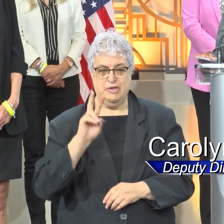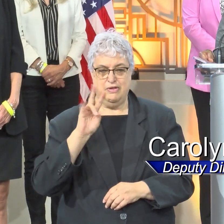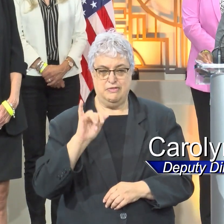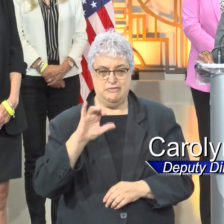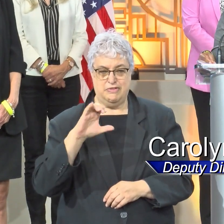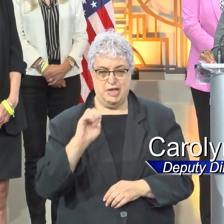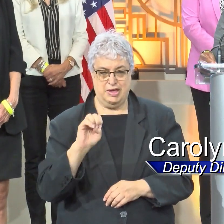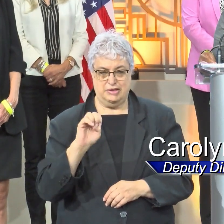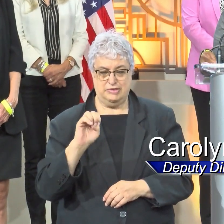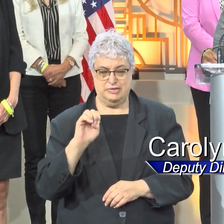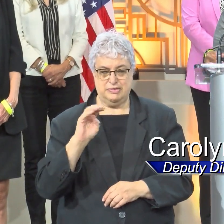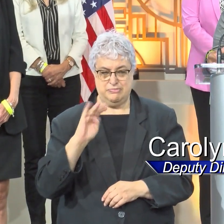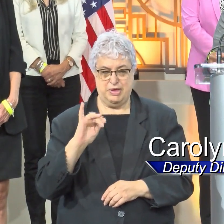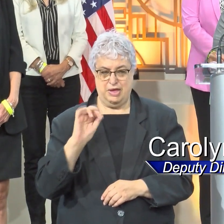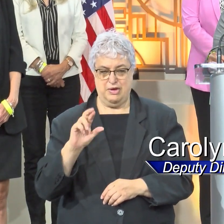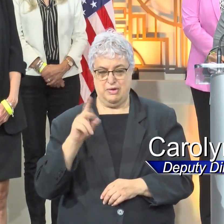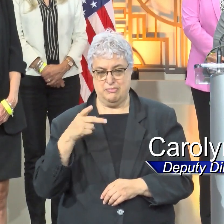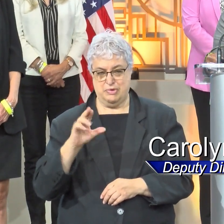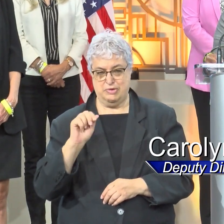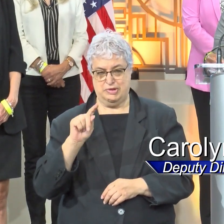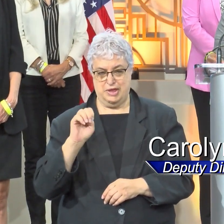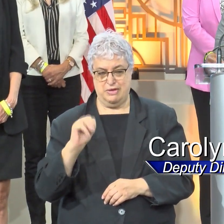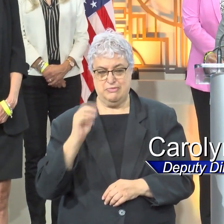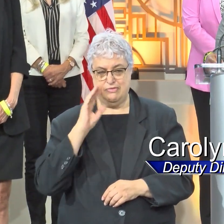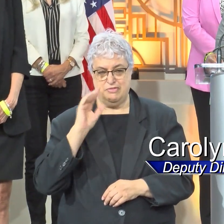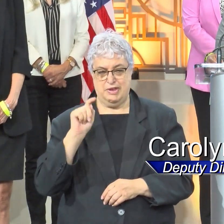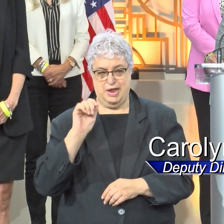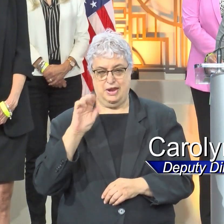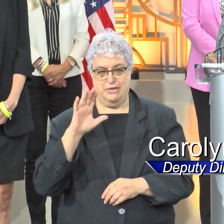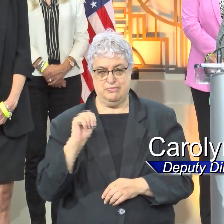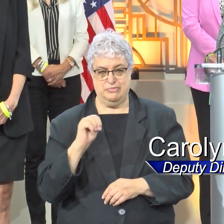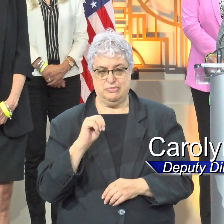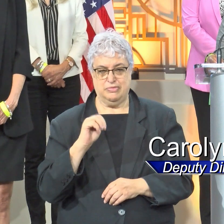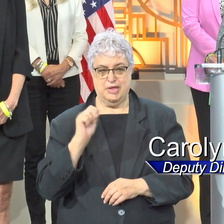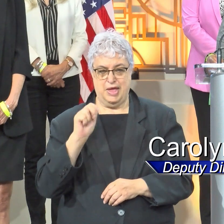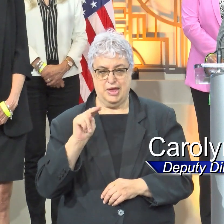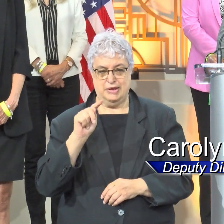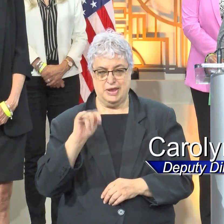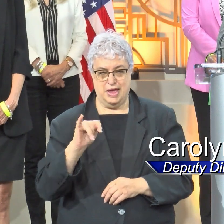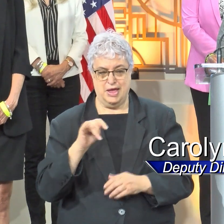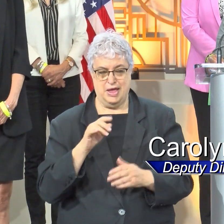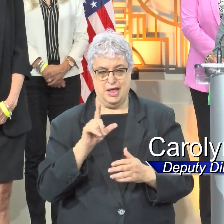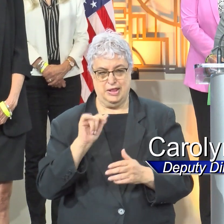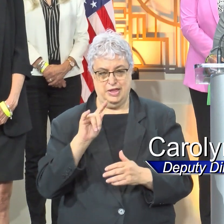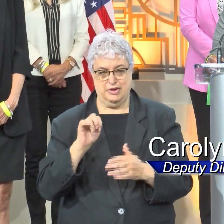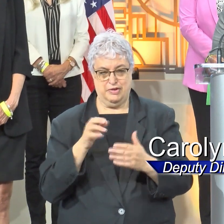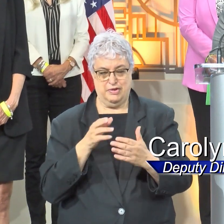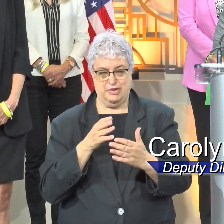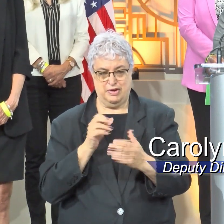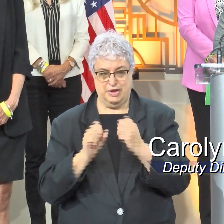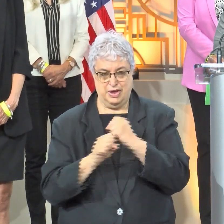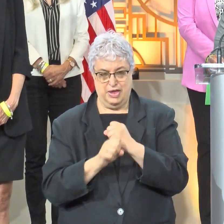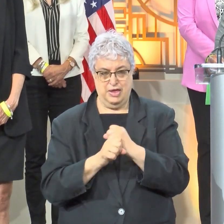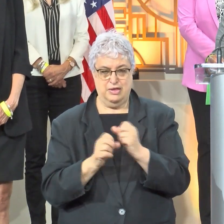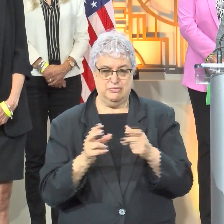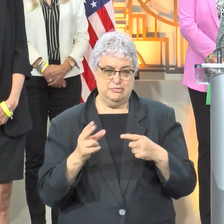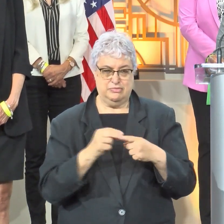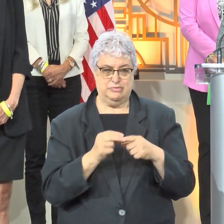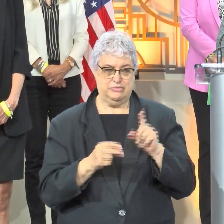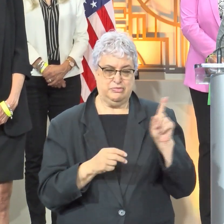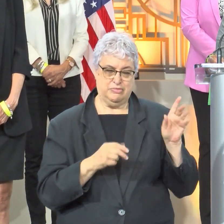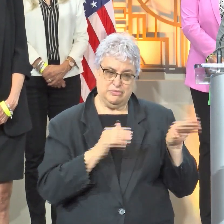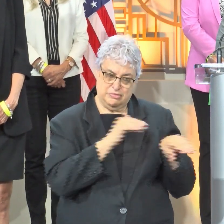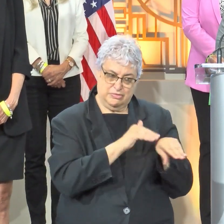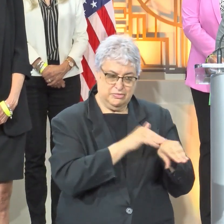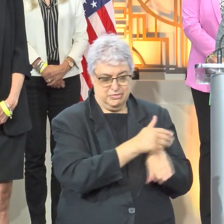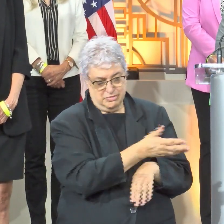Castek Tatum for accepting the leadership role of the Houston Anti-Litter campaign. And certainly we thank you, Mayor Turner, for tapping the Vice